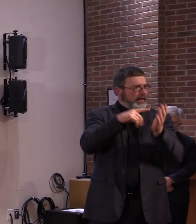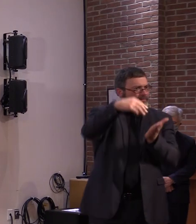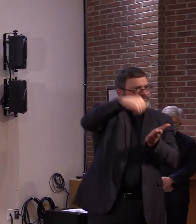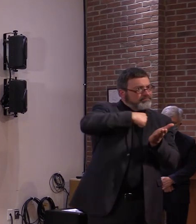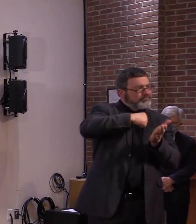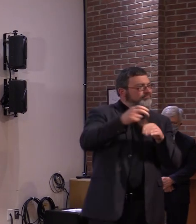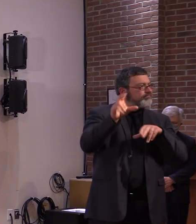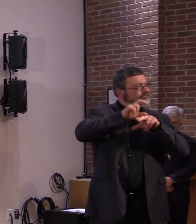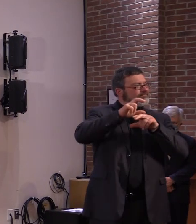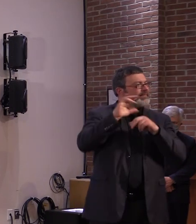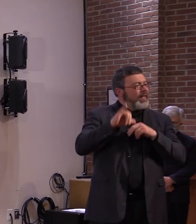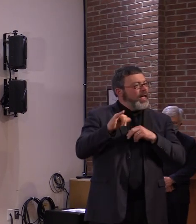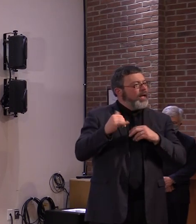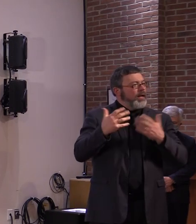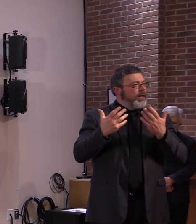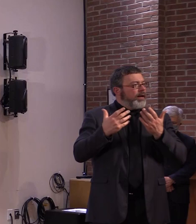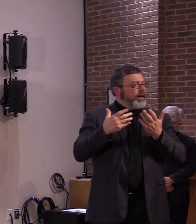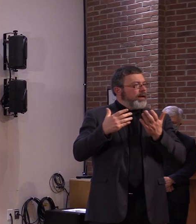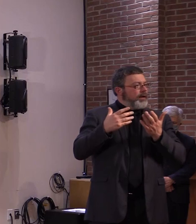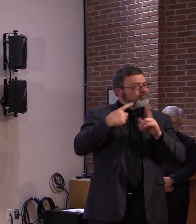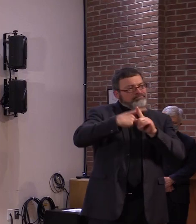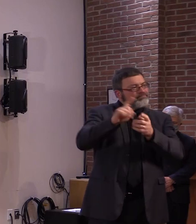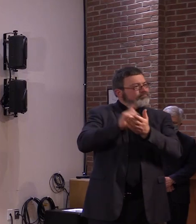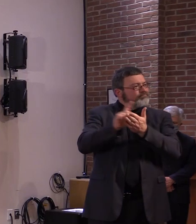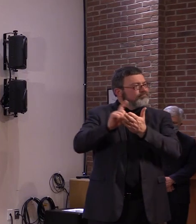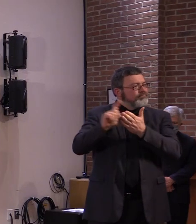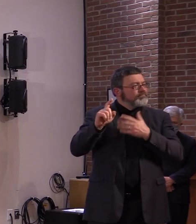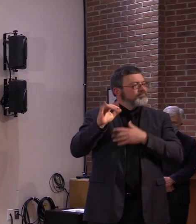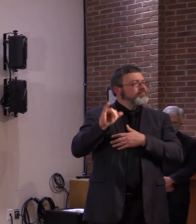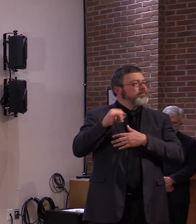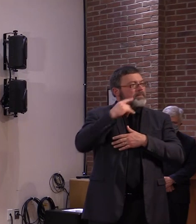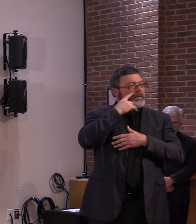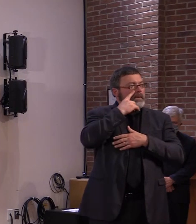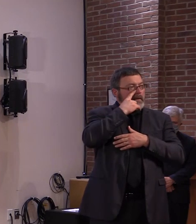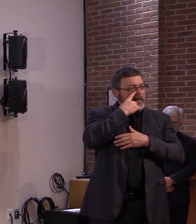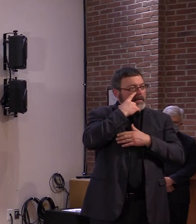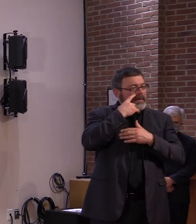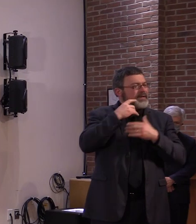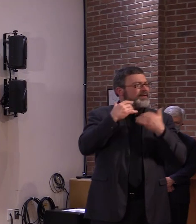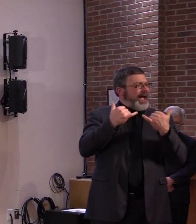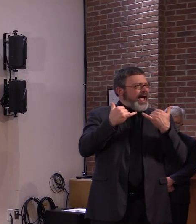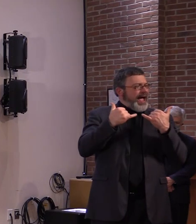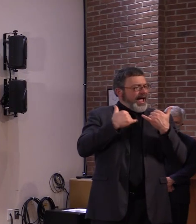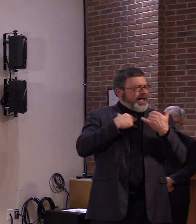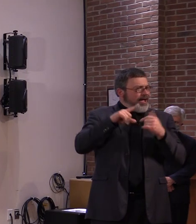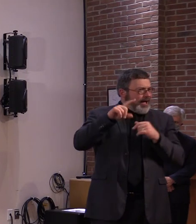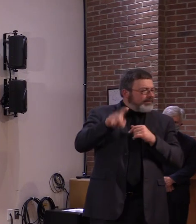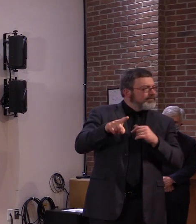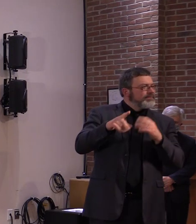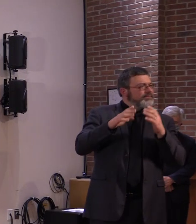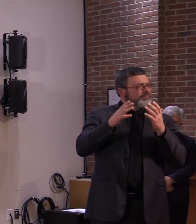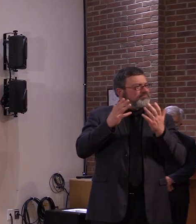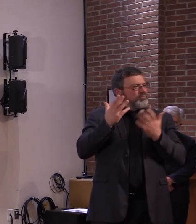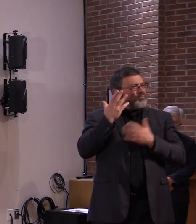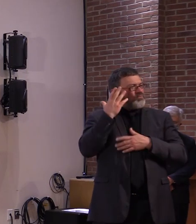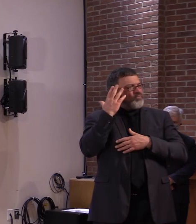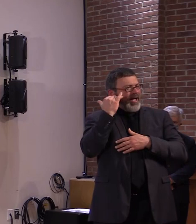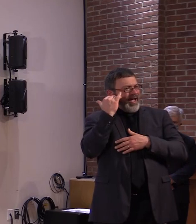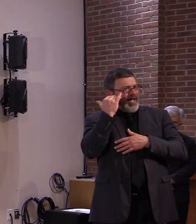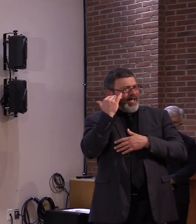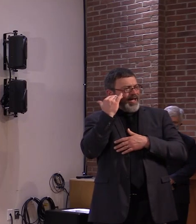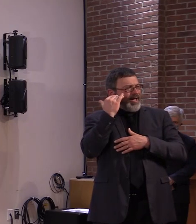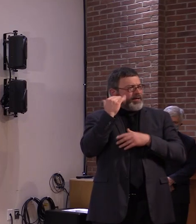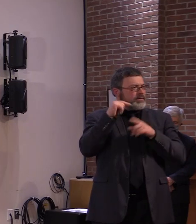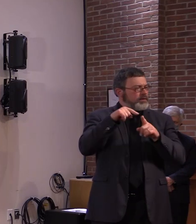to what the rationale was for employers applying rather than the employees. We too have been hearing from employees